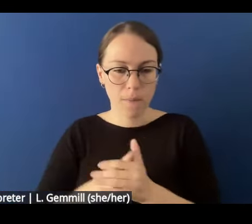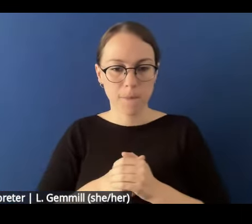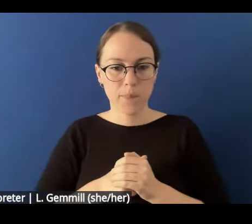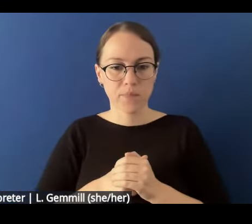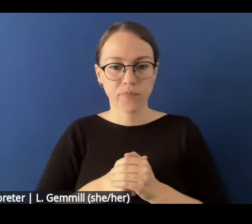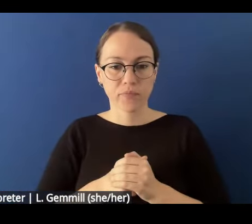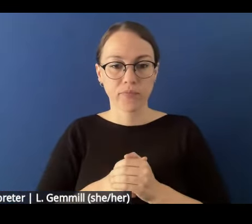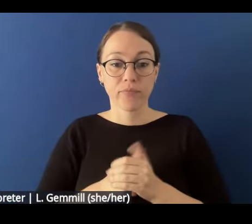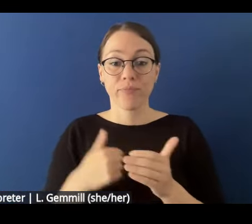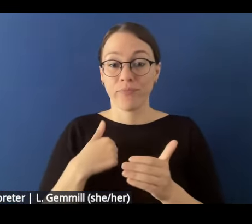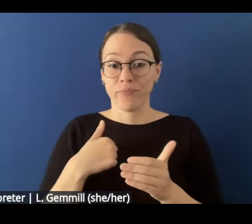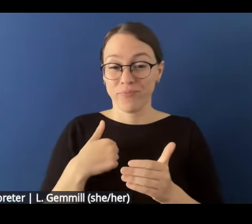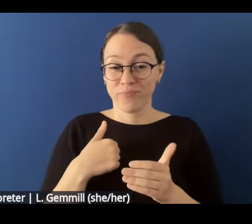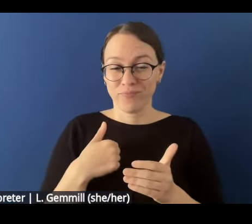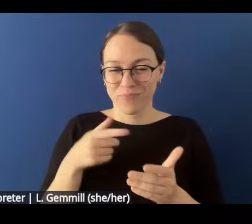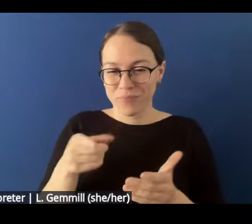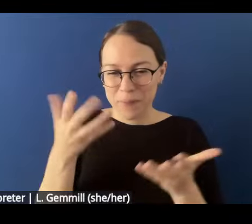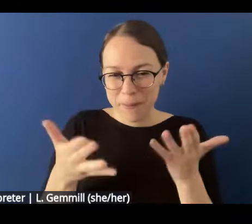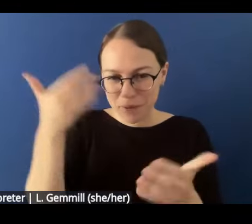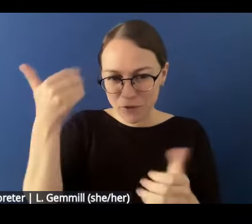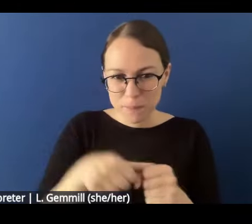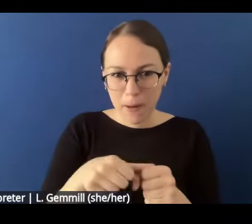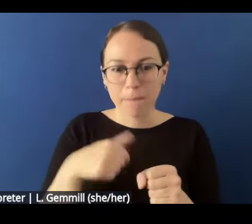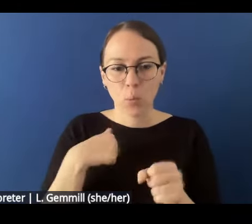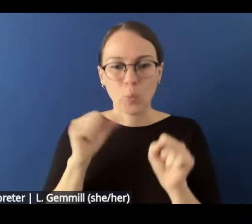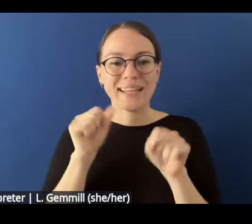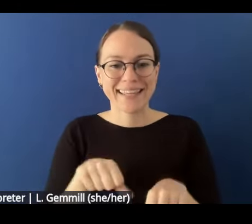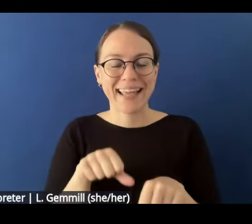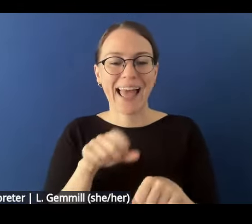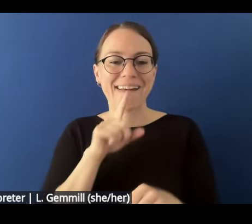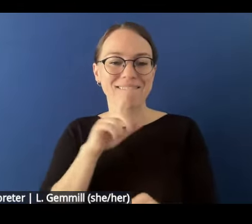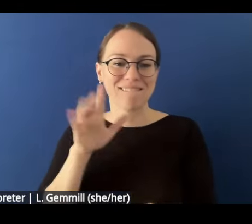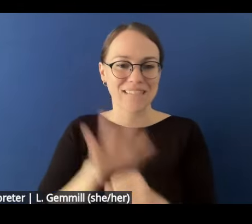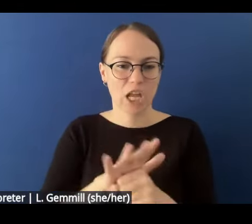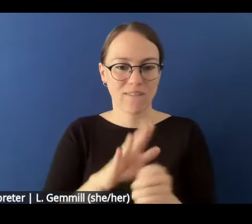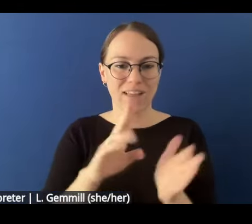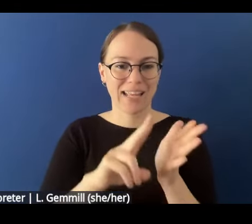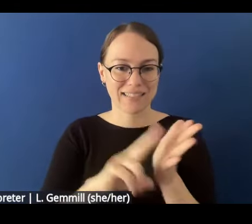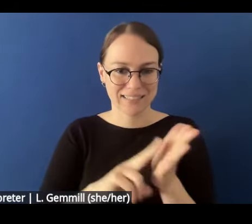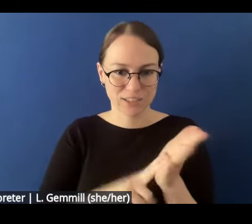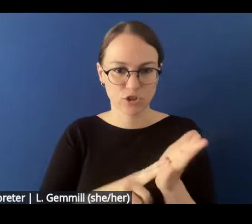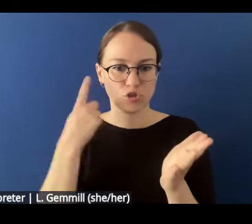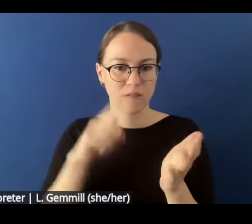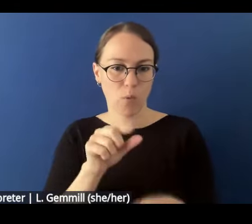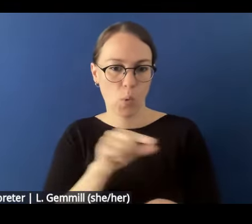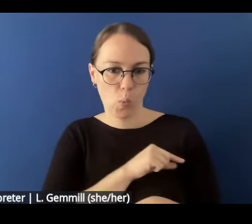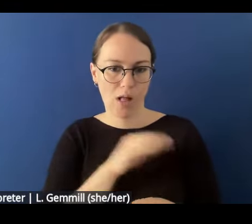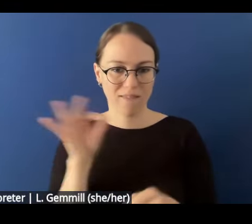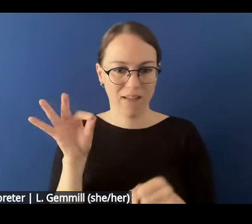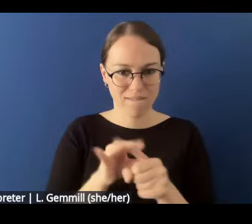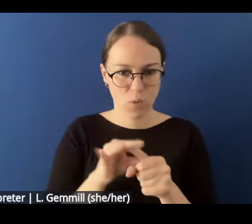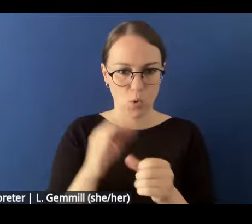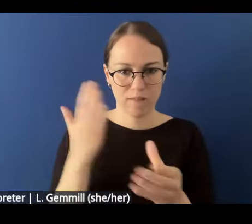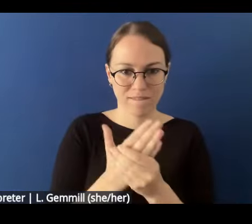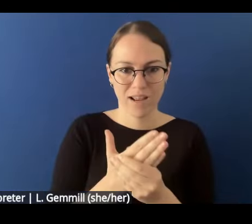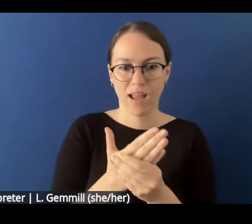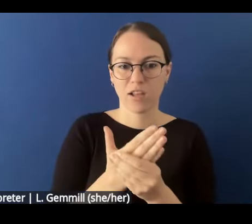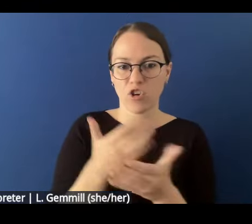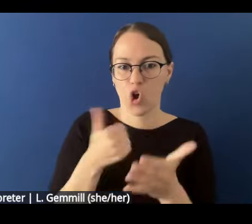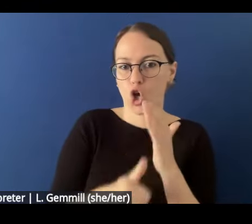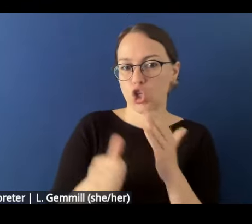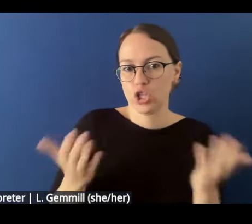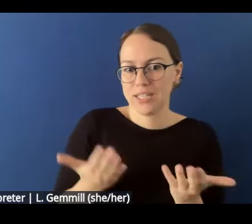we can verify signatures in the qualified voter file for Michigan residents. If individuals are not registered to vote in Michigan, whether it's